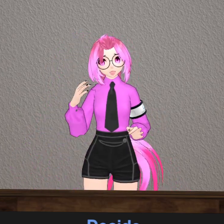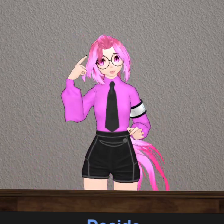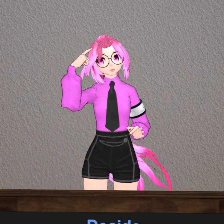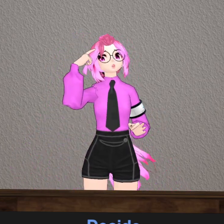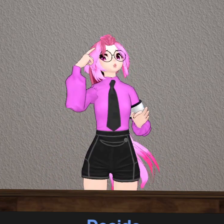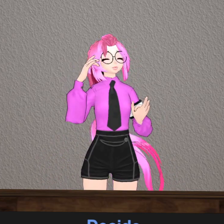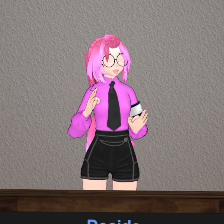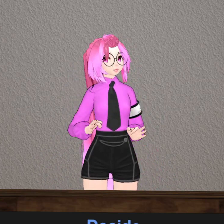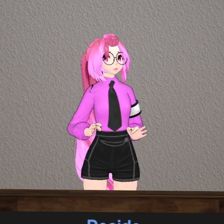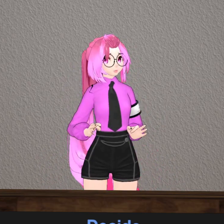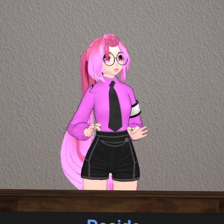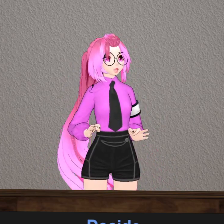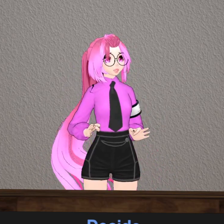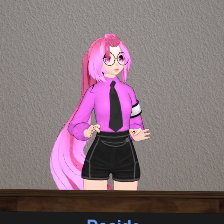Decide. Decide.